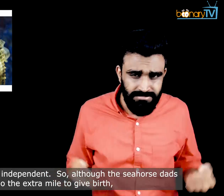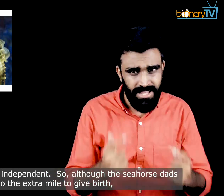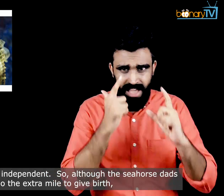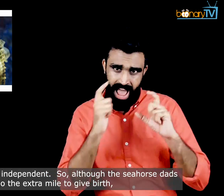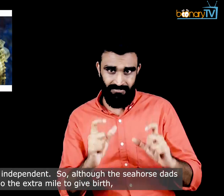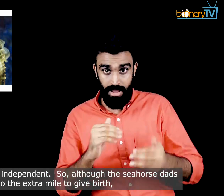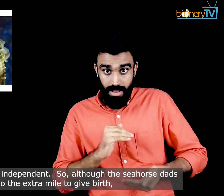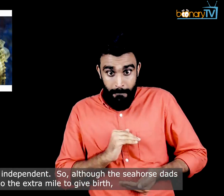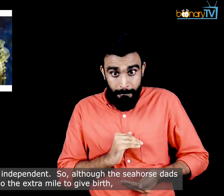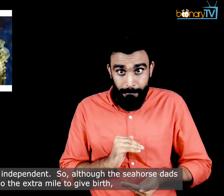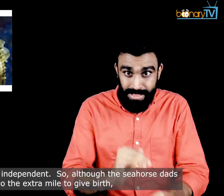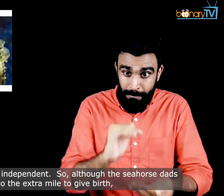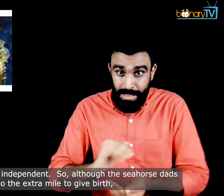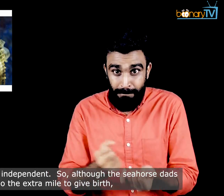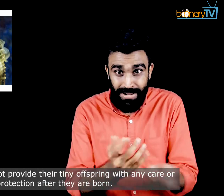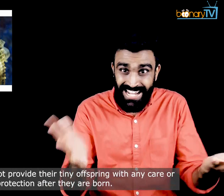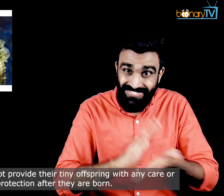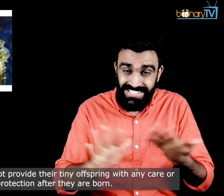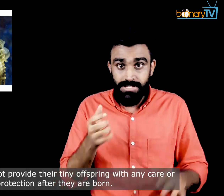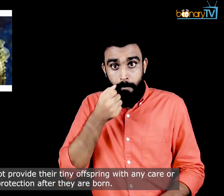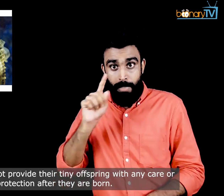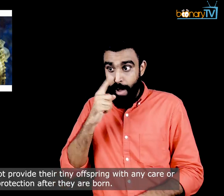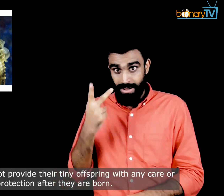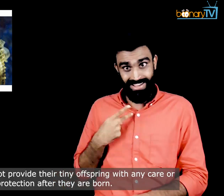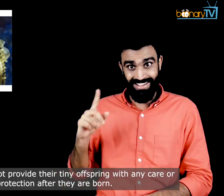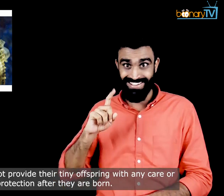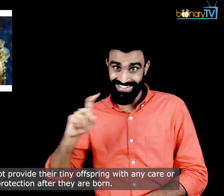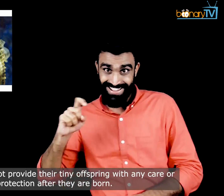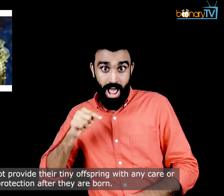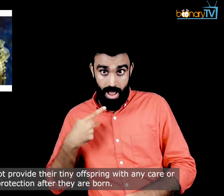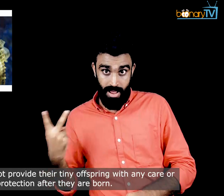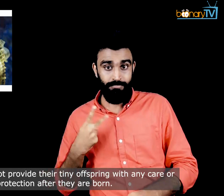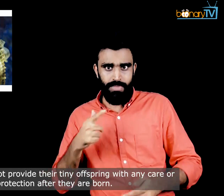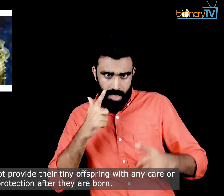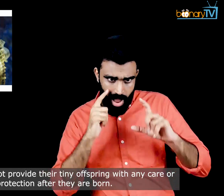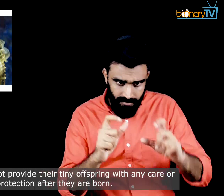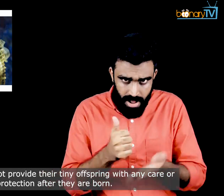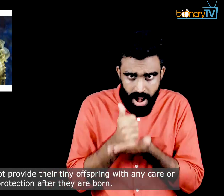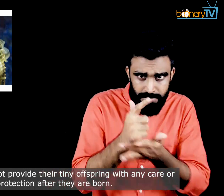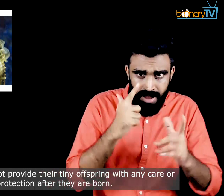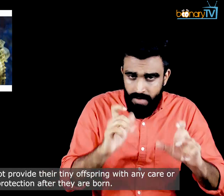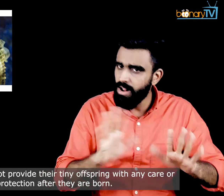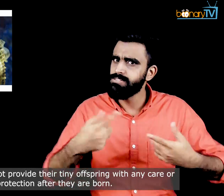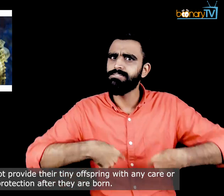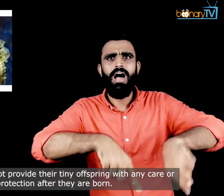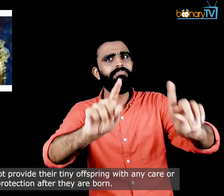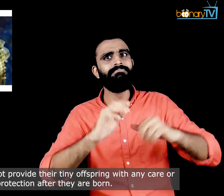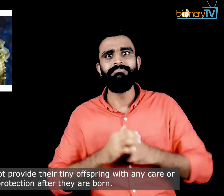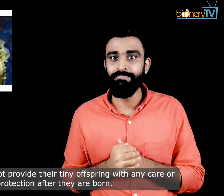the extra mile to give birth, the parents do not provide their tiny offspring with any care or protection after they are born.